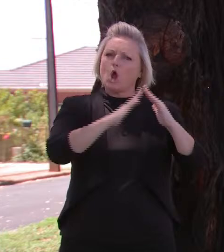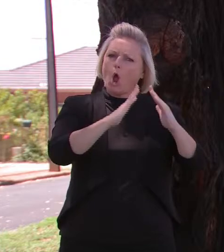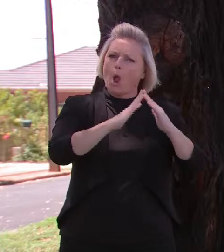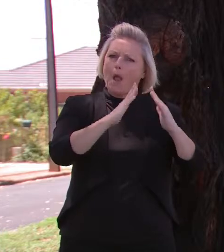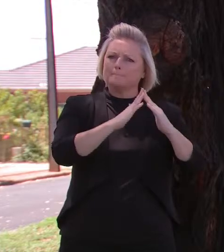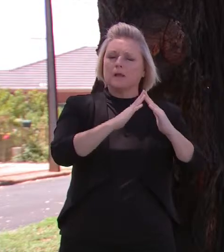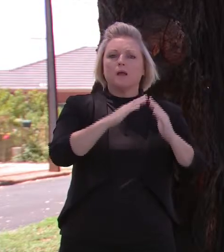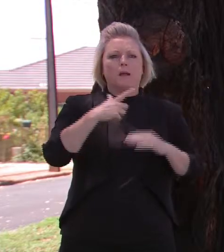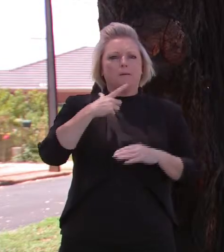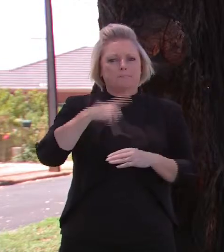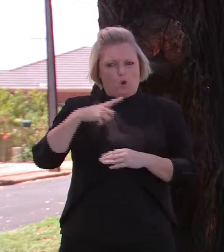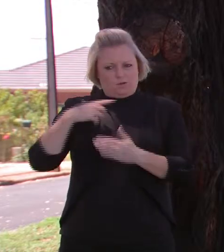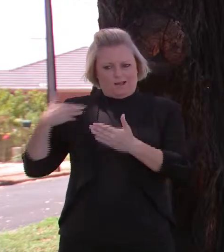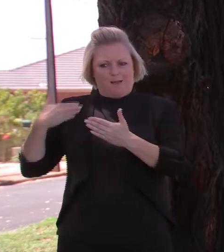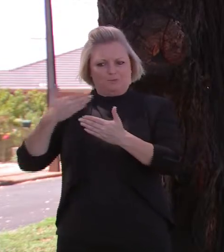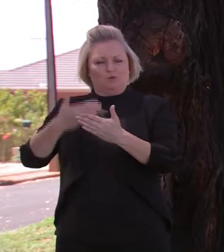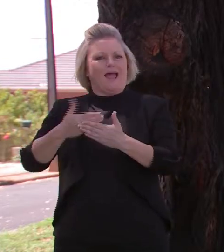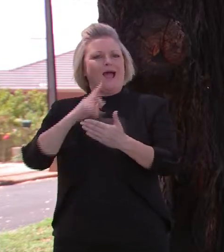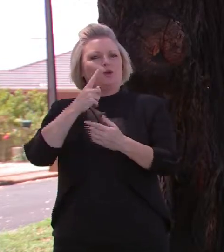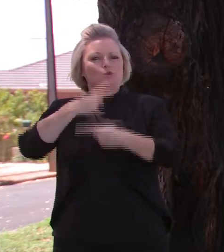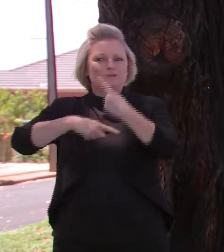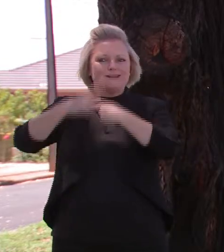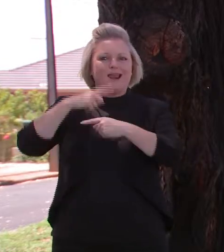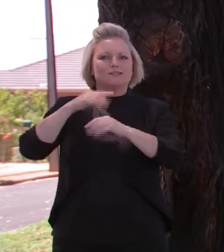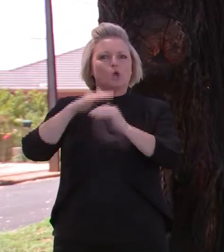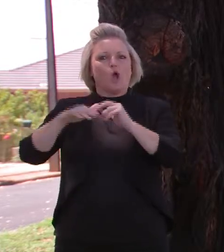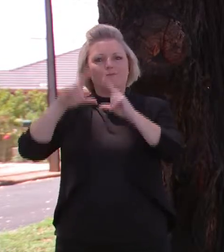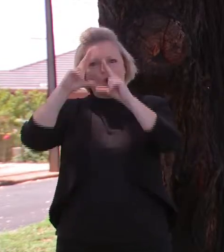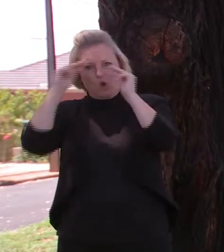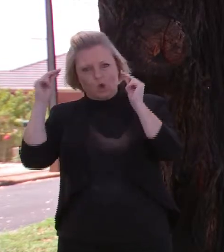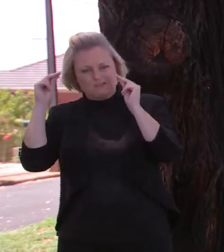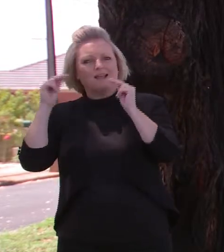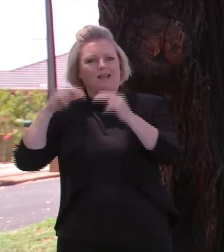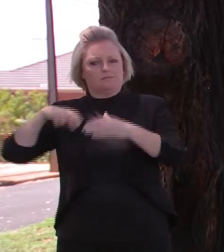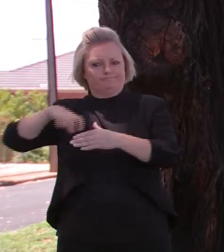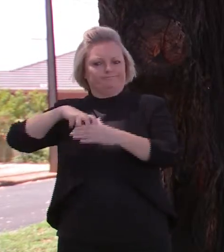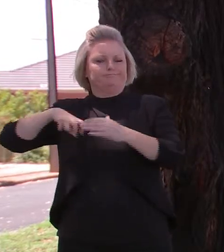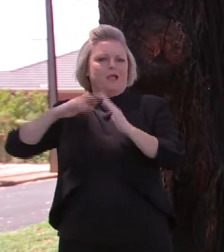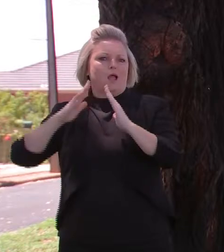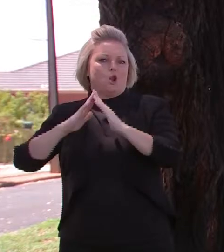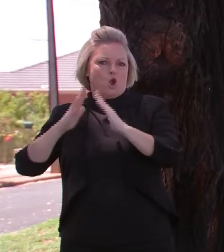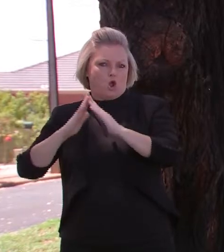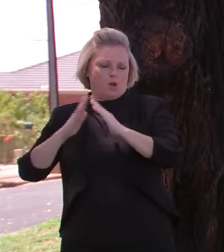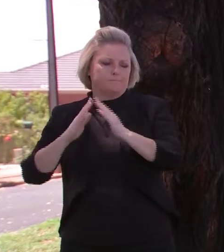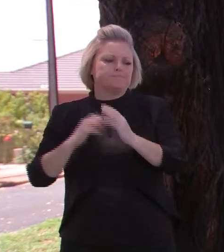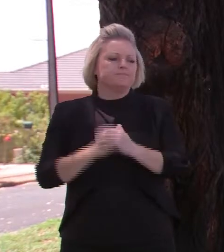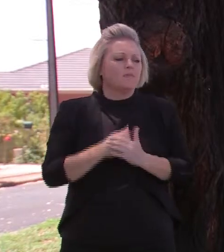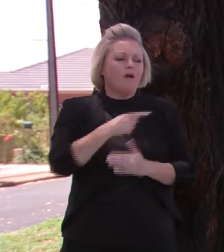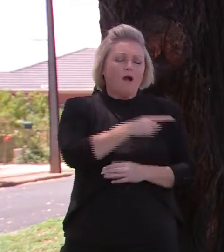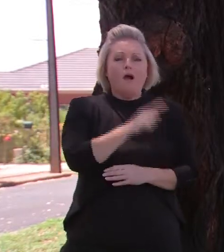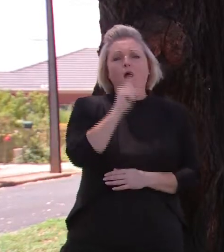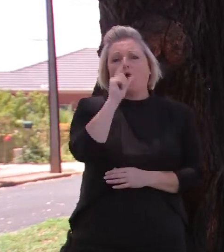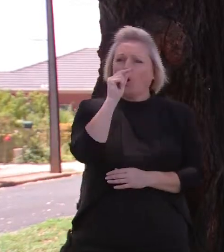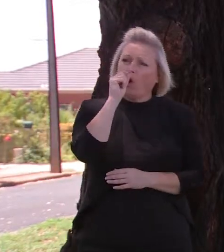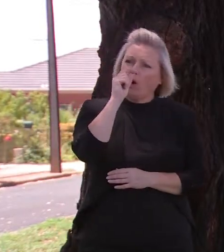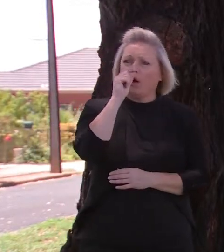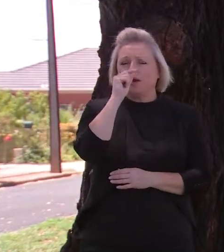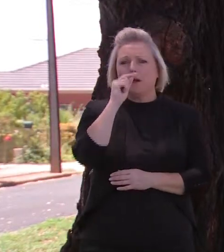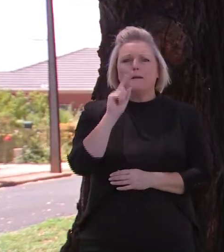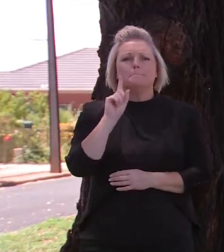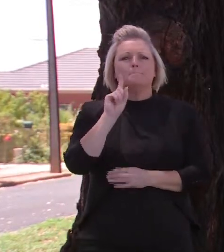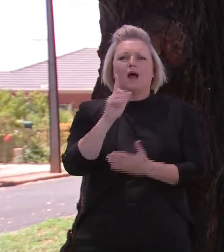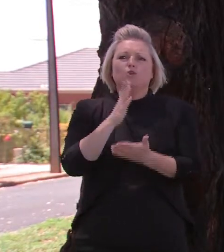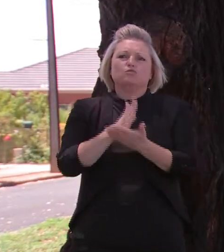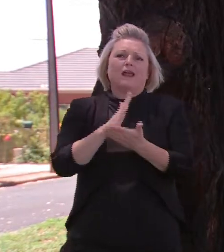we could. I mean, obviously, the number of health staff that are furloughed is probably our critical constraint in South Australia. Look, it's